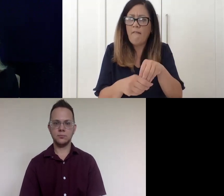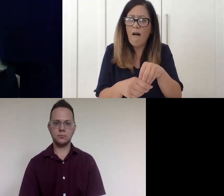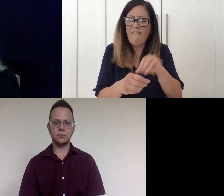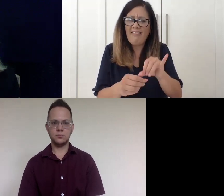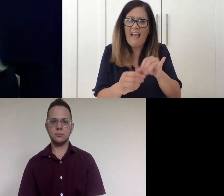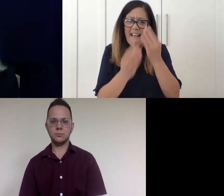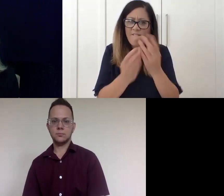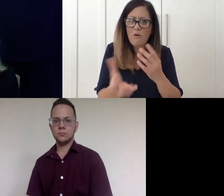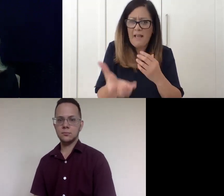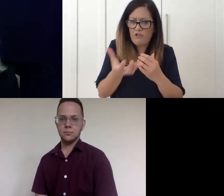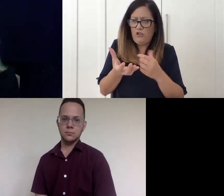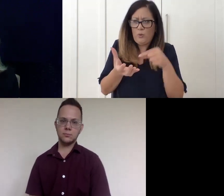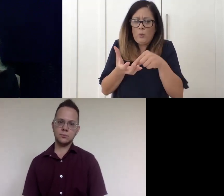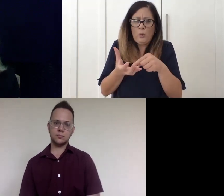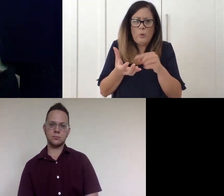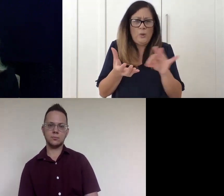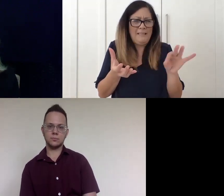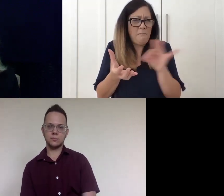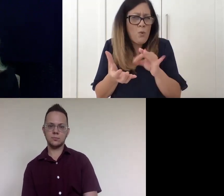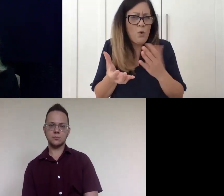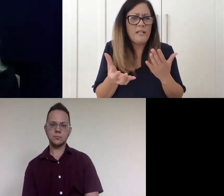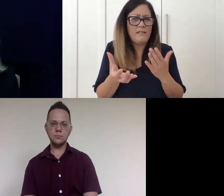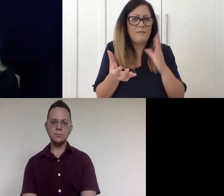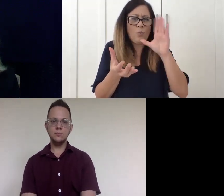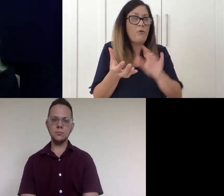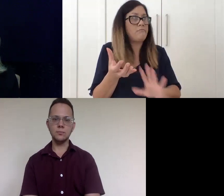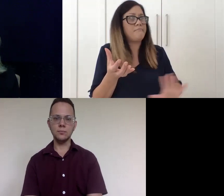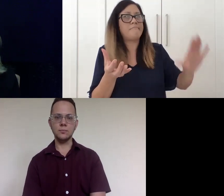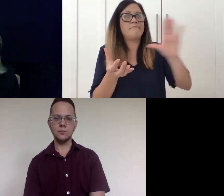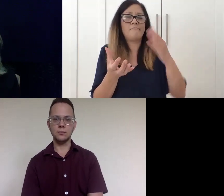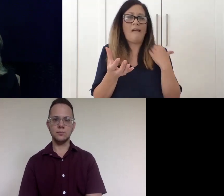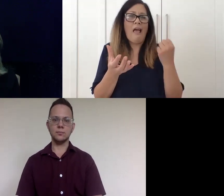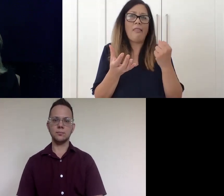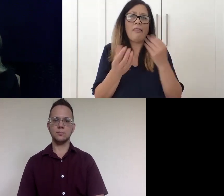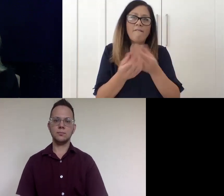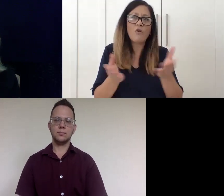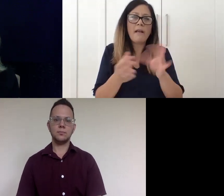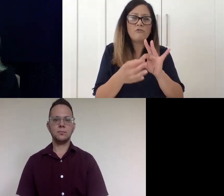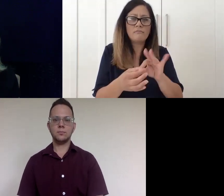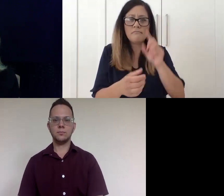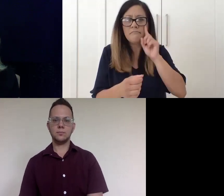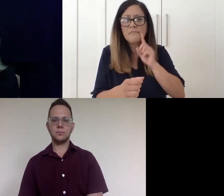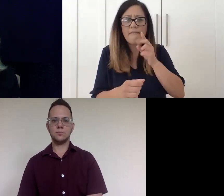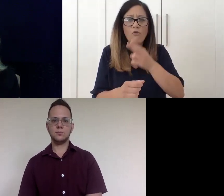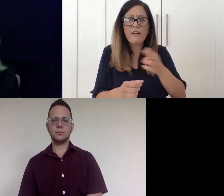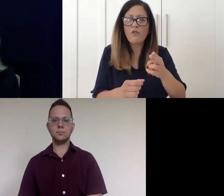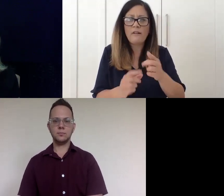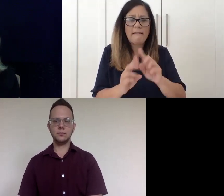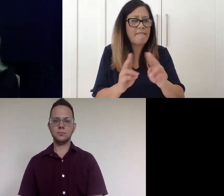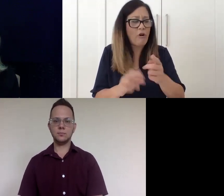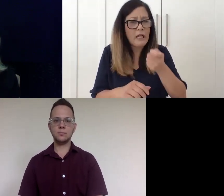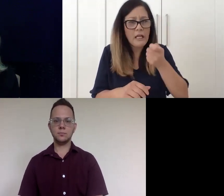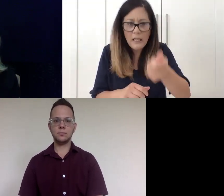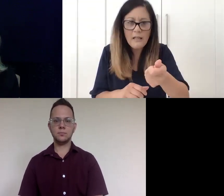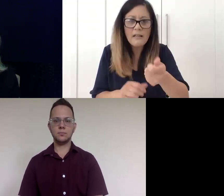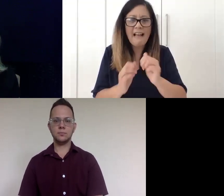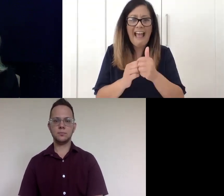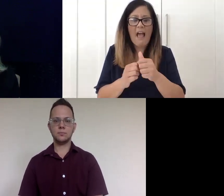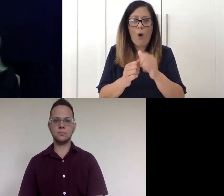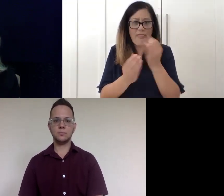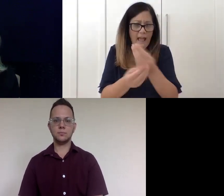us, and because that information is so scant, it could have an impact on other people if more information was provided, and this could